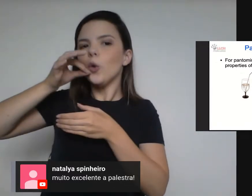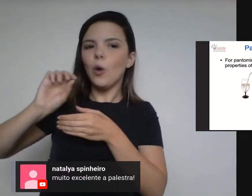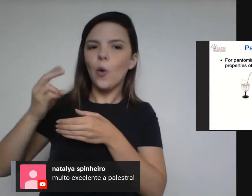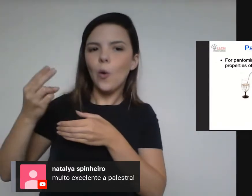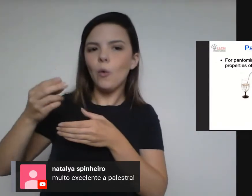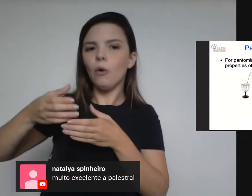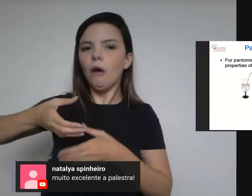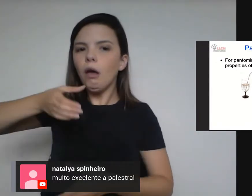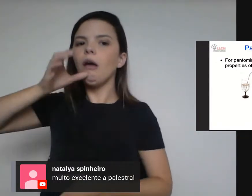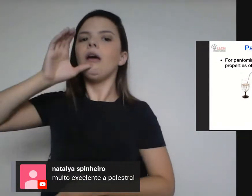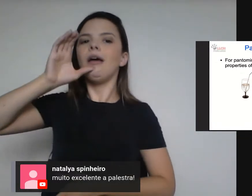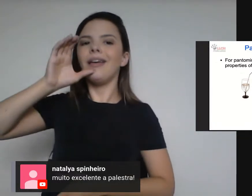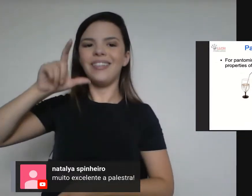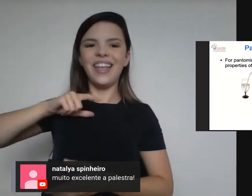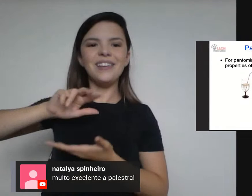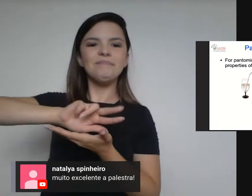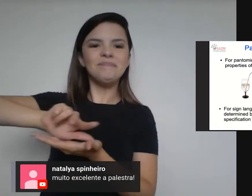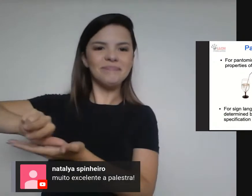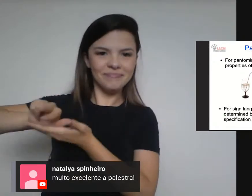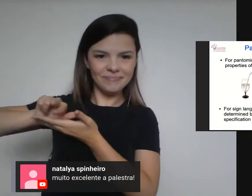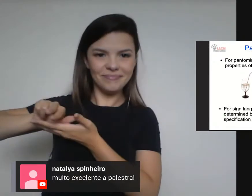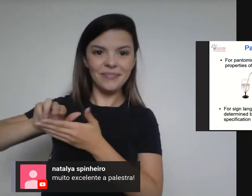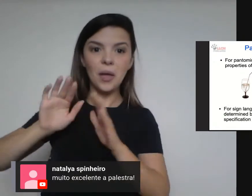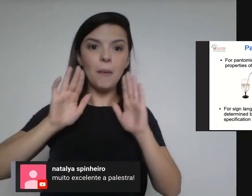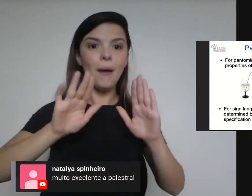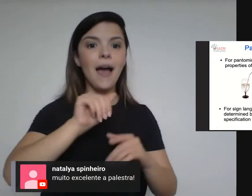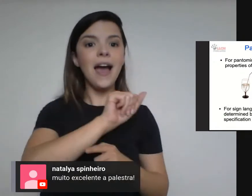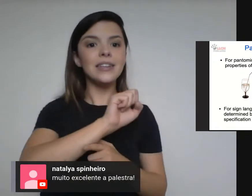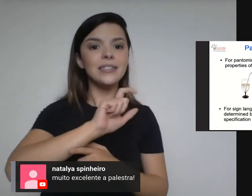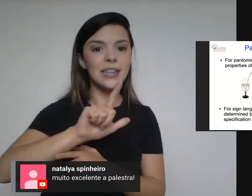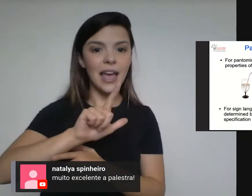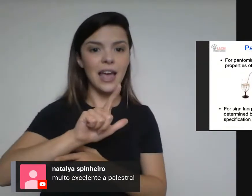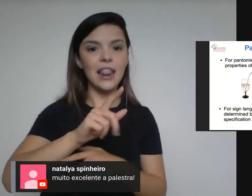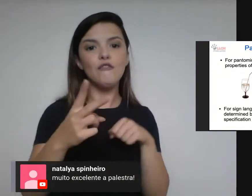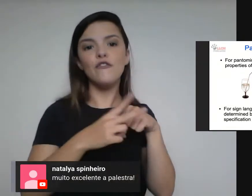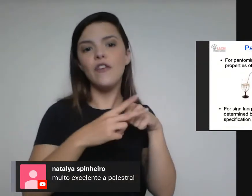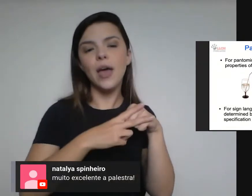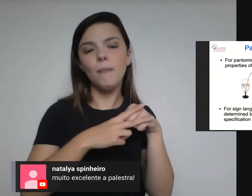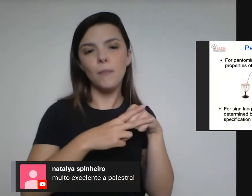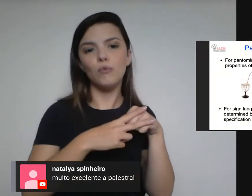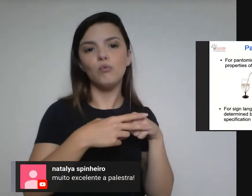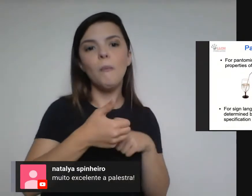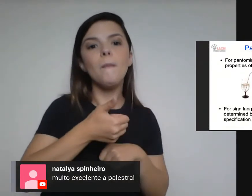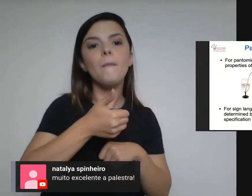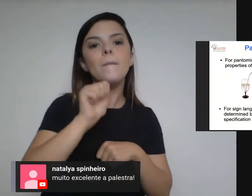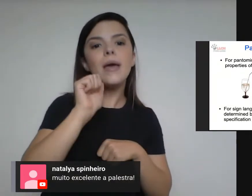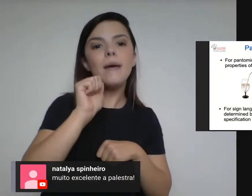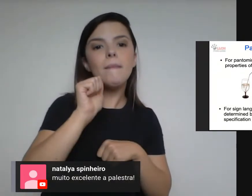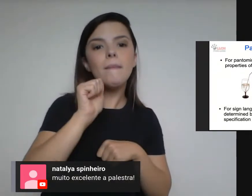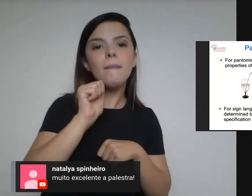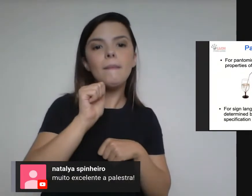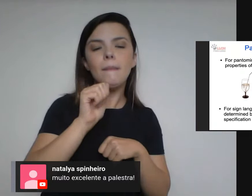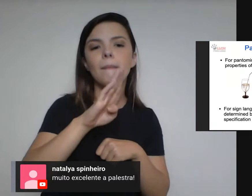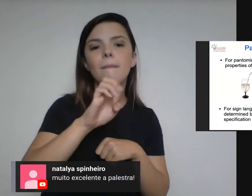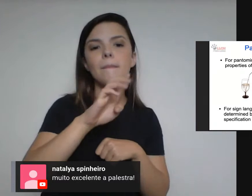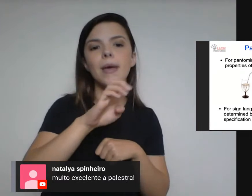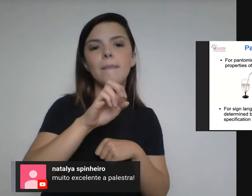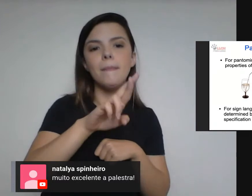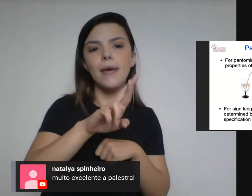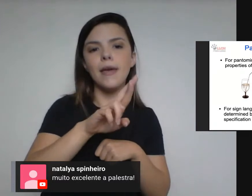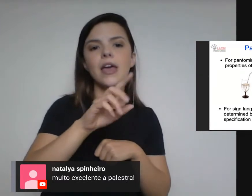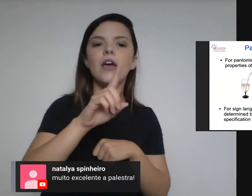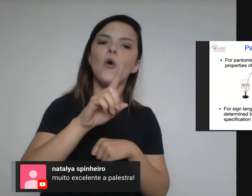different. Now for the ASL sign drink, it's not determined by